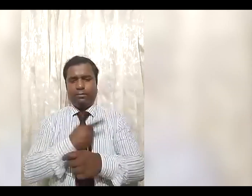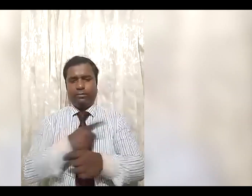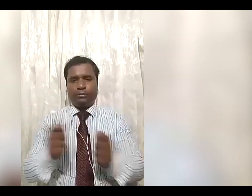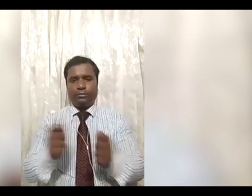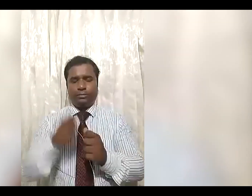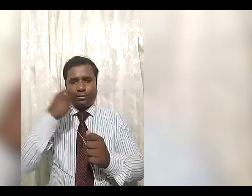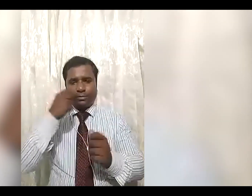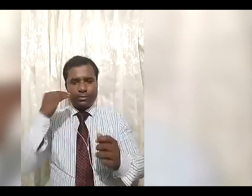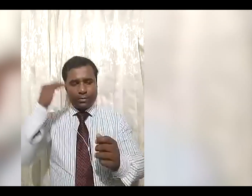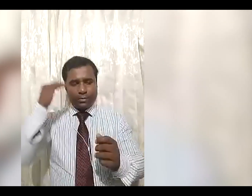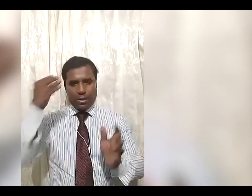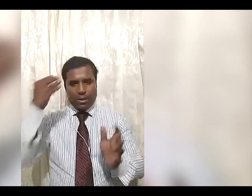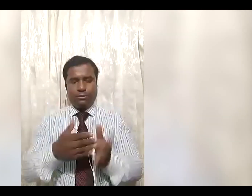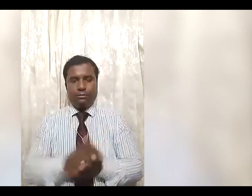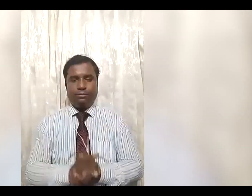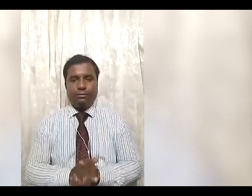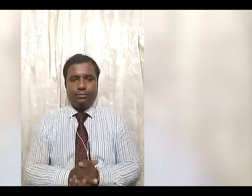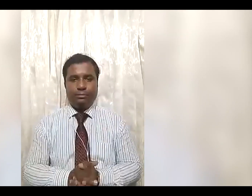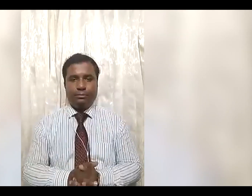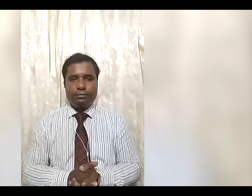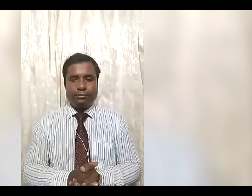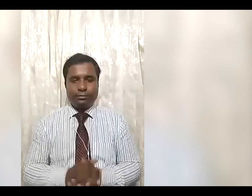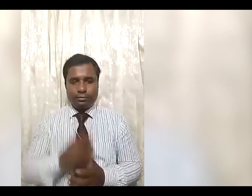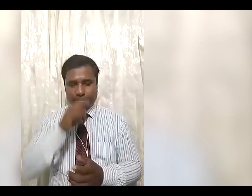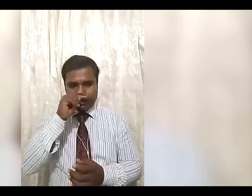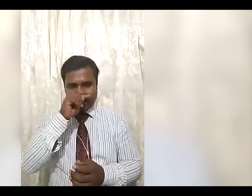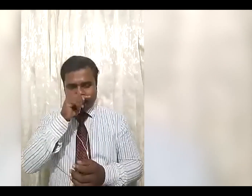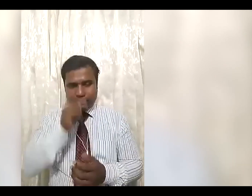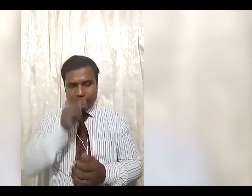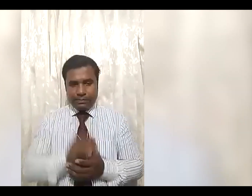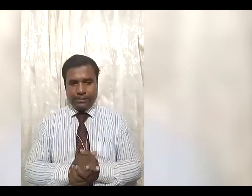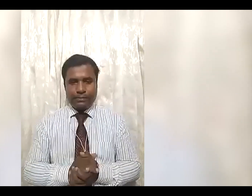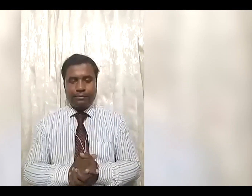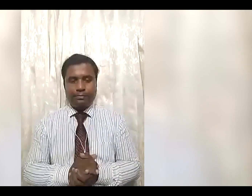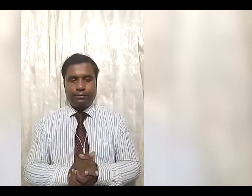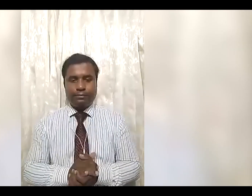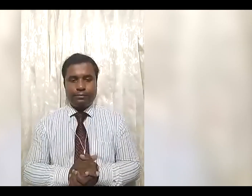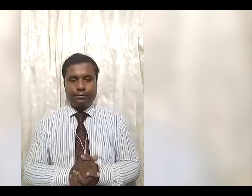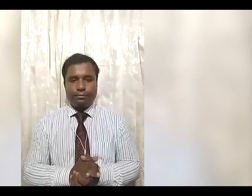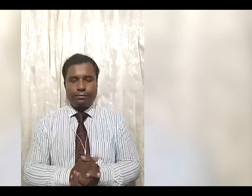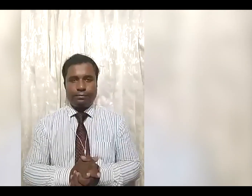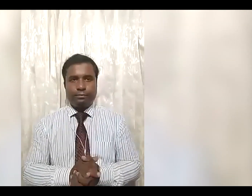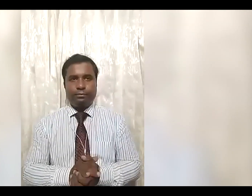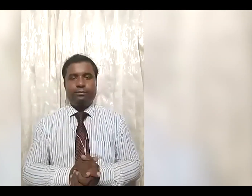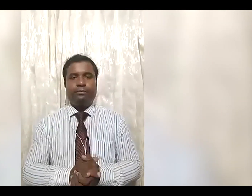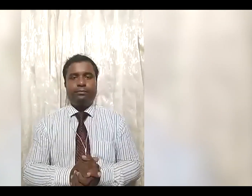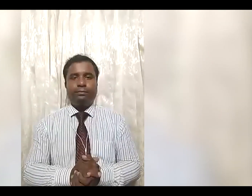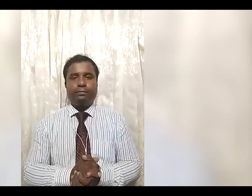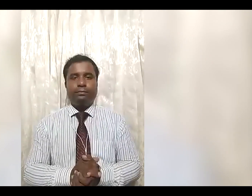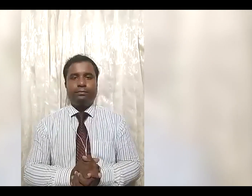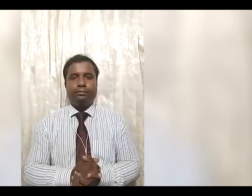disabilities. In terms of the ADA mentioning something specific for women and girls, there's not any like